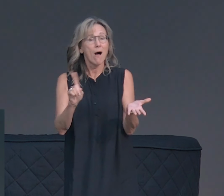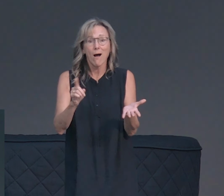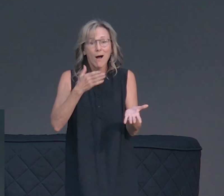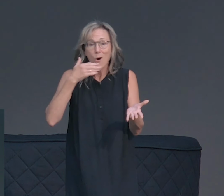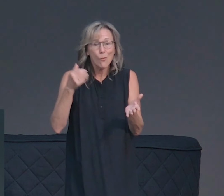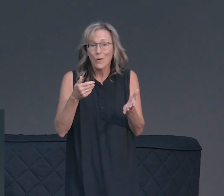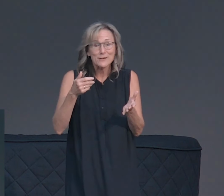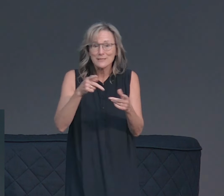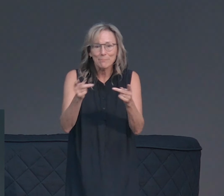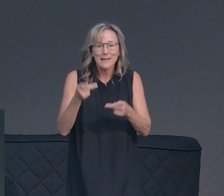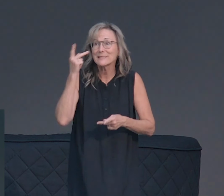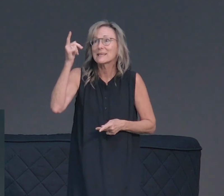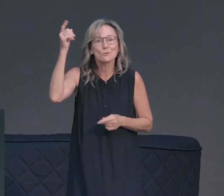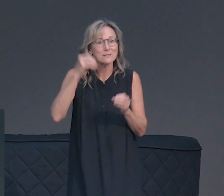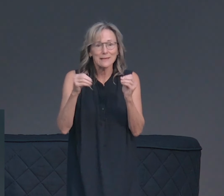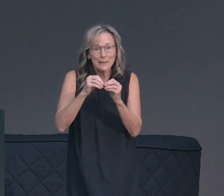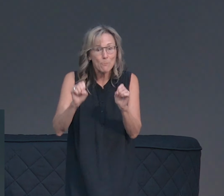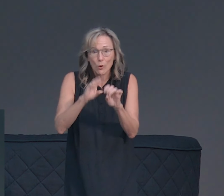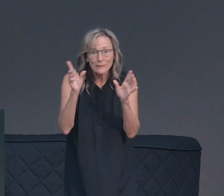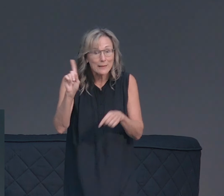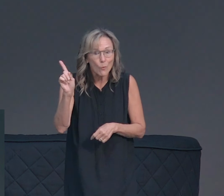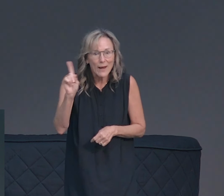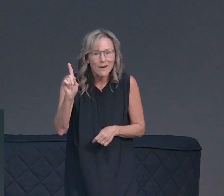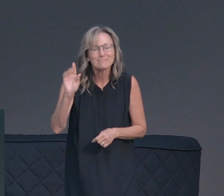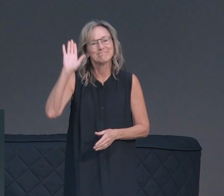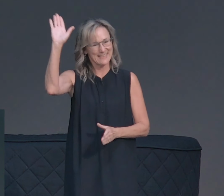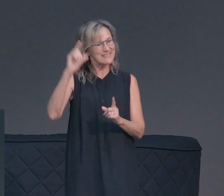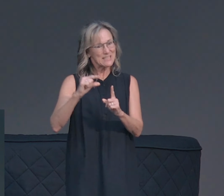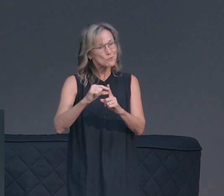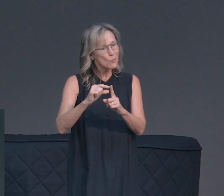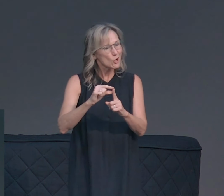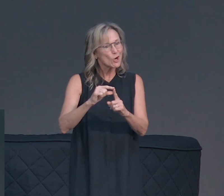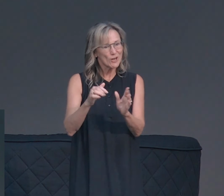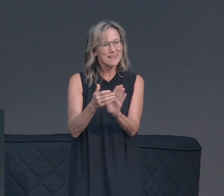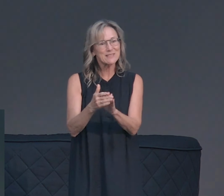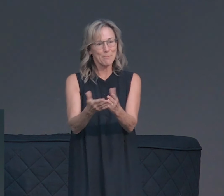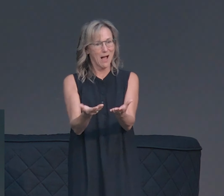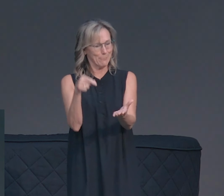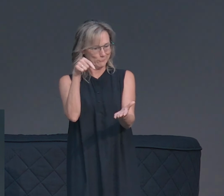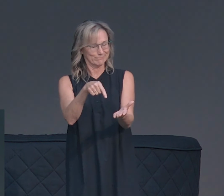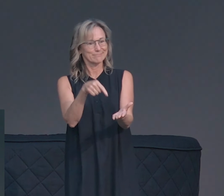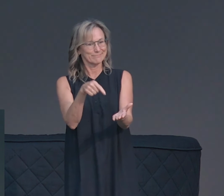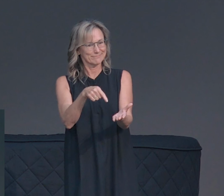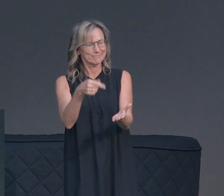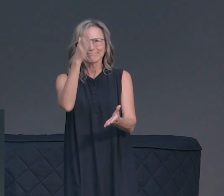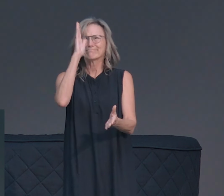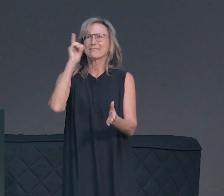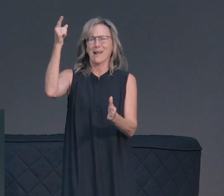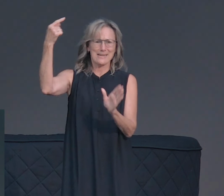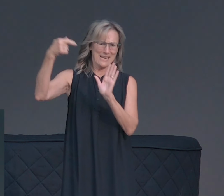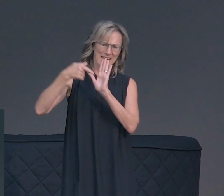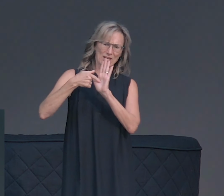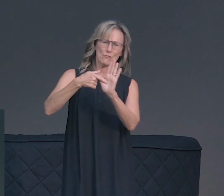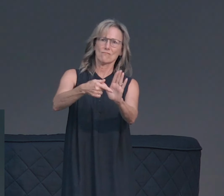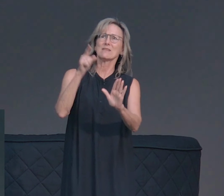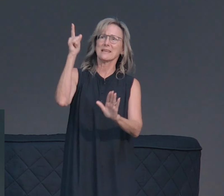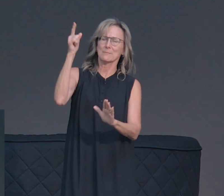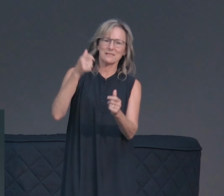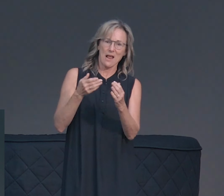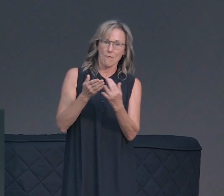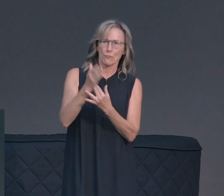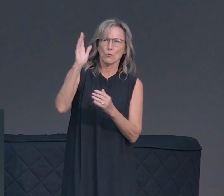see God more clearly is? It's His Word. It's His Word. God reveals Himself through His Word, but that alone